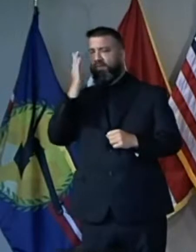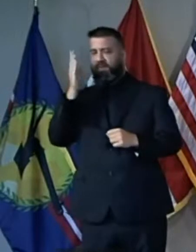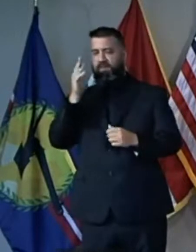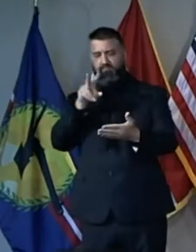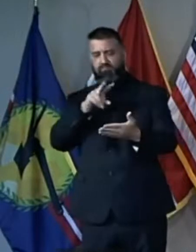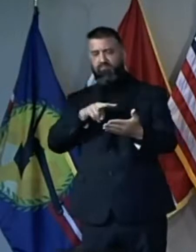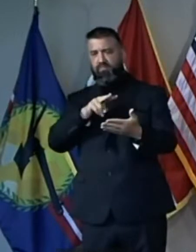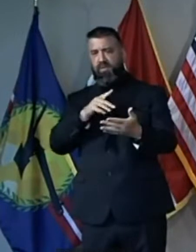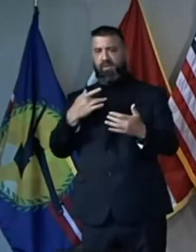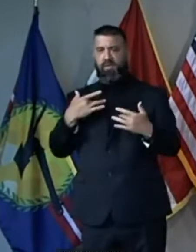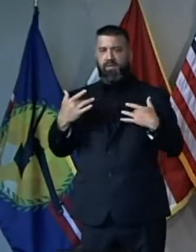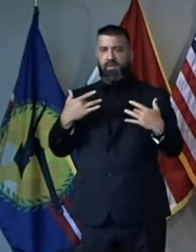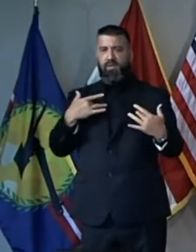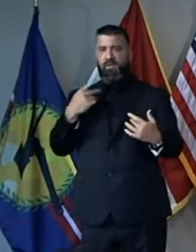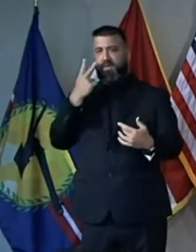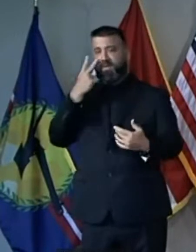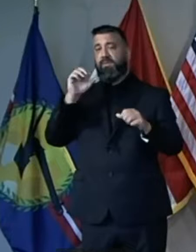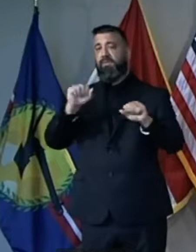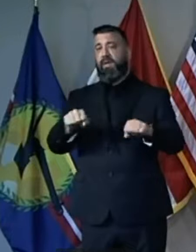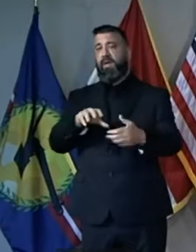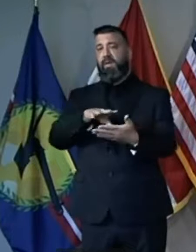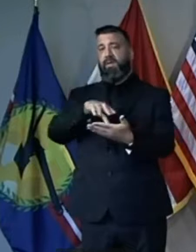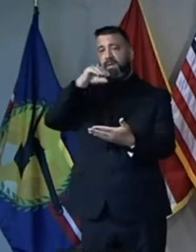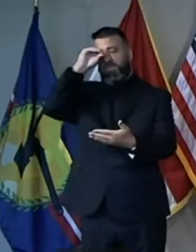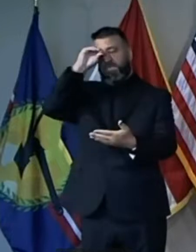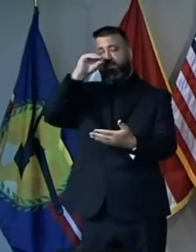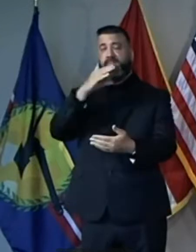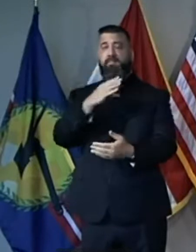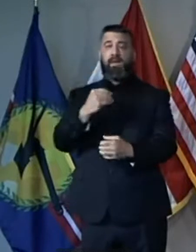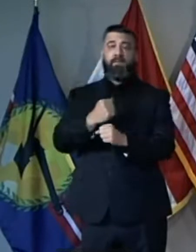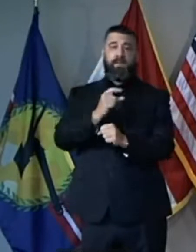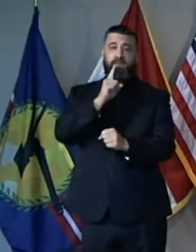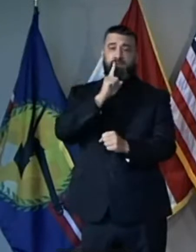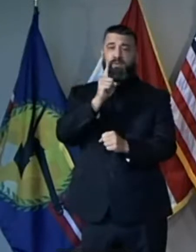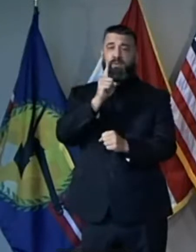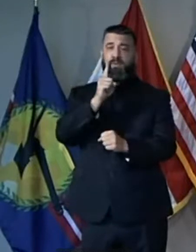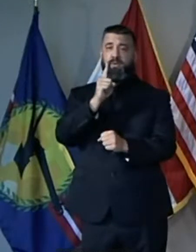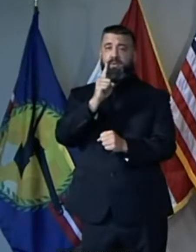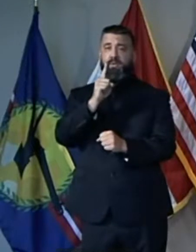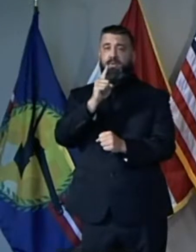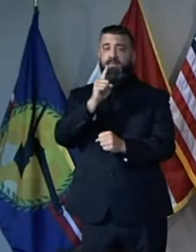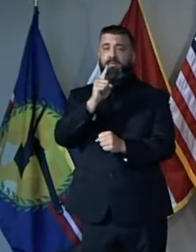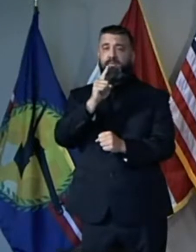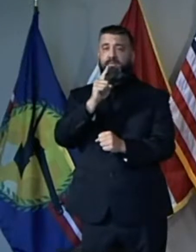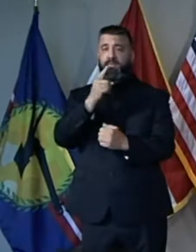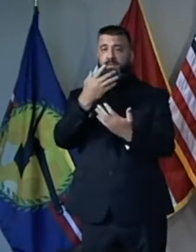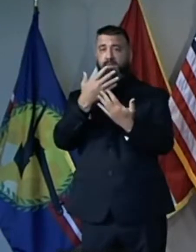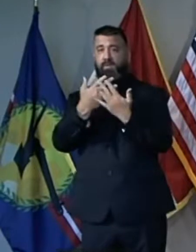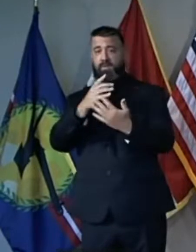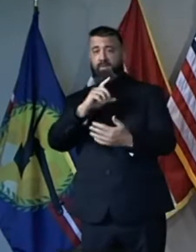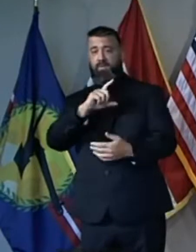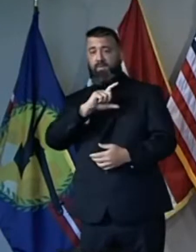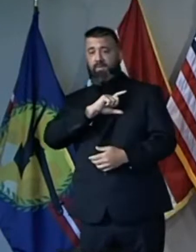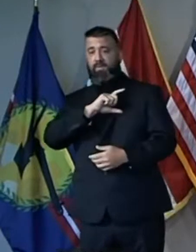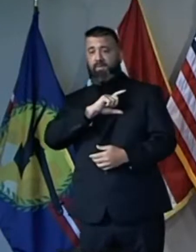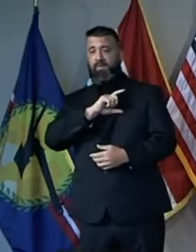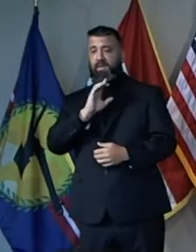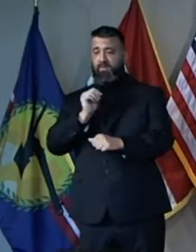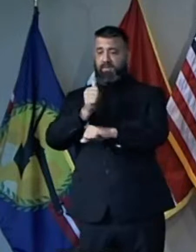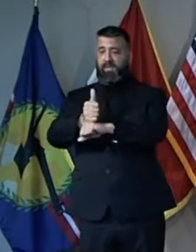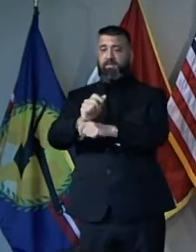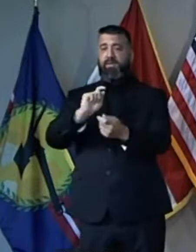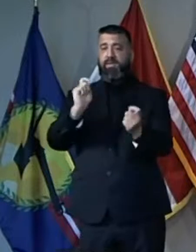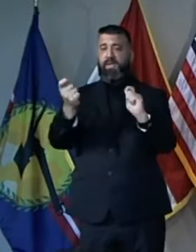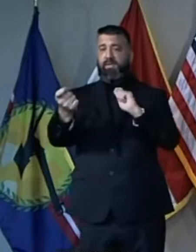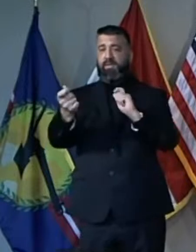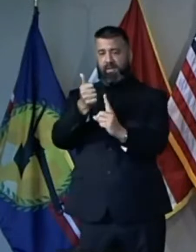and see what we can learn from them and make sure that the corrections officers who are implementing some of these changes have the